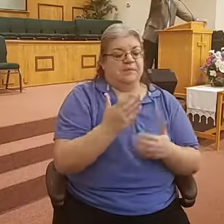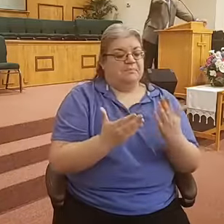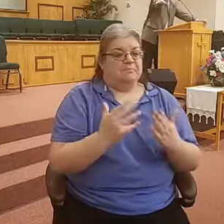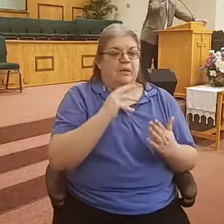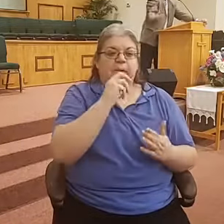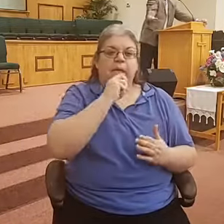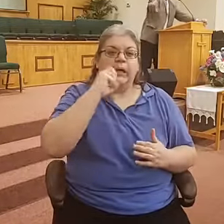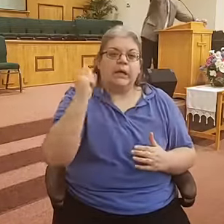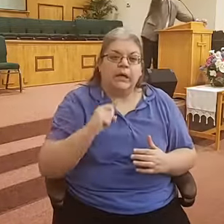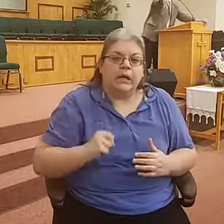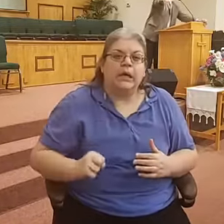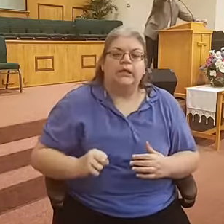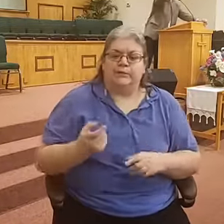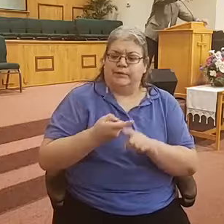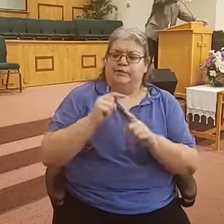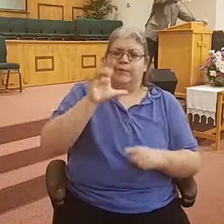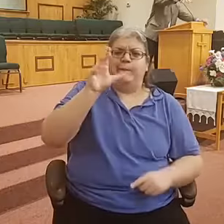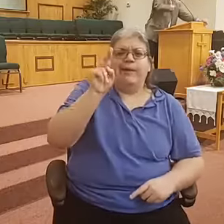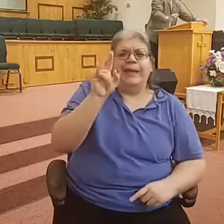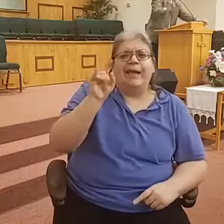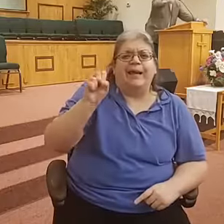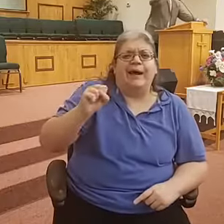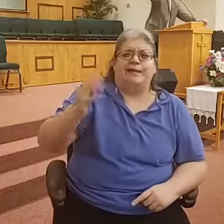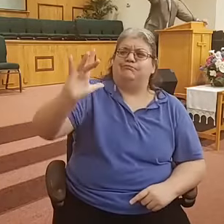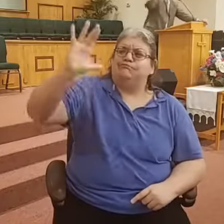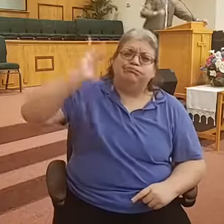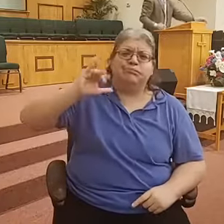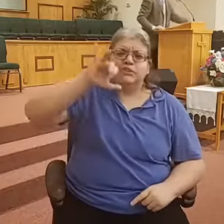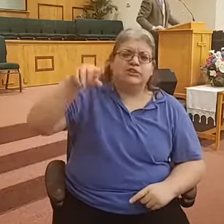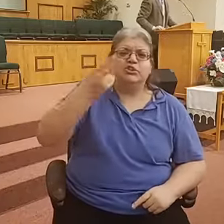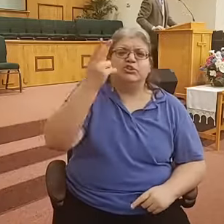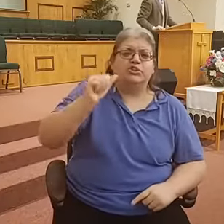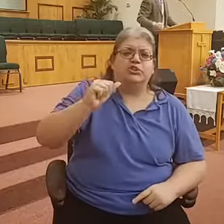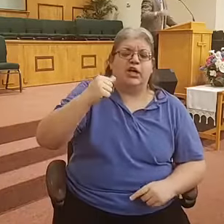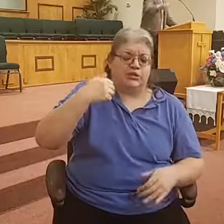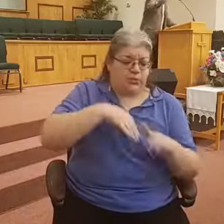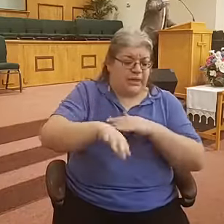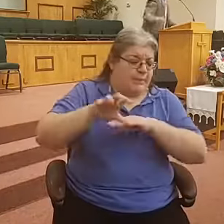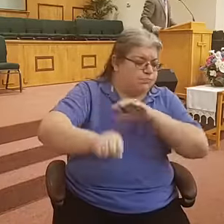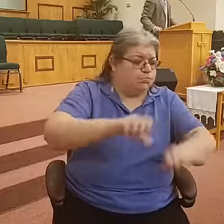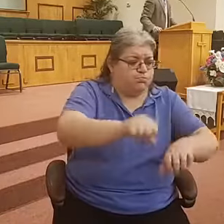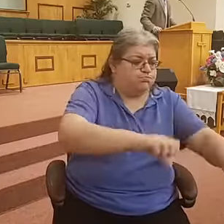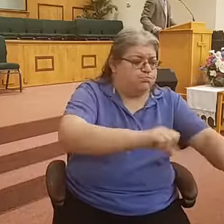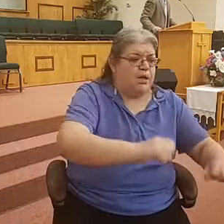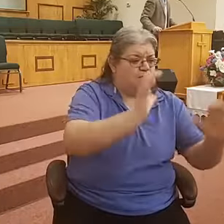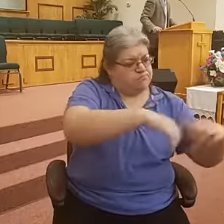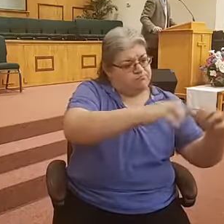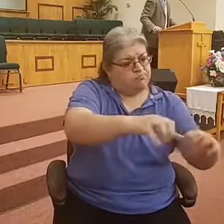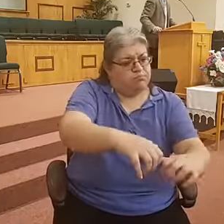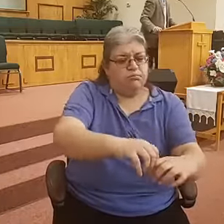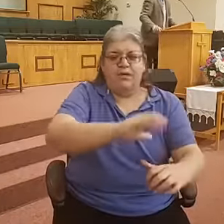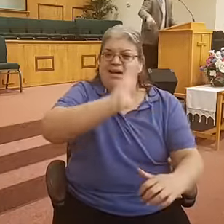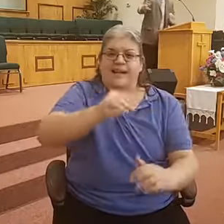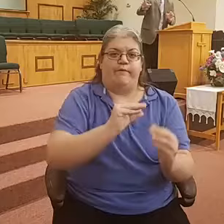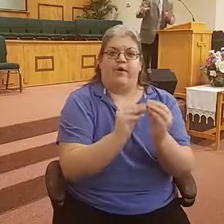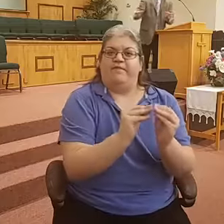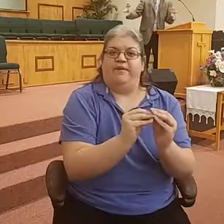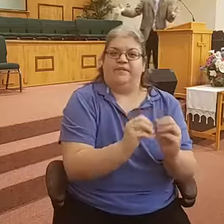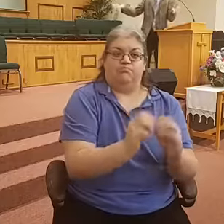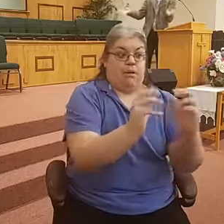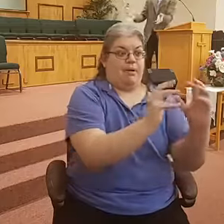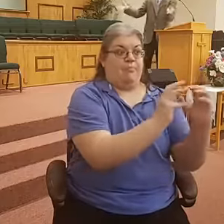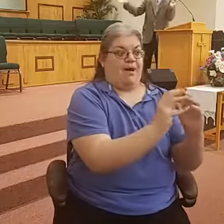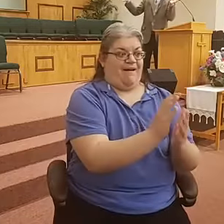ruins from the Canaanites when Joshua came in that had never been reconstructed, that had never been repaired. And